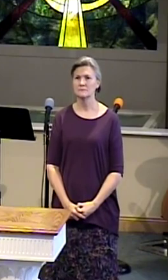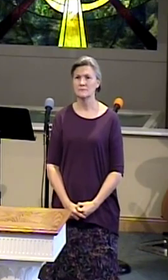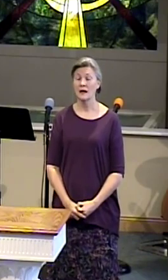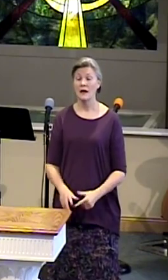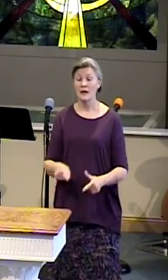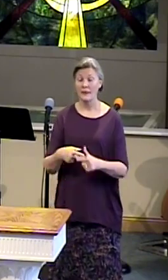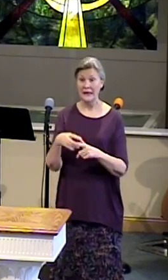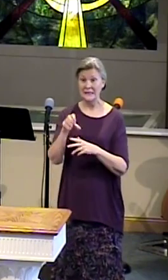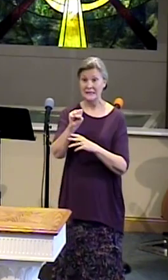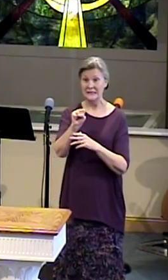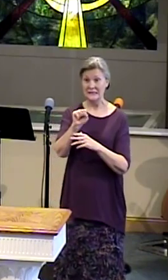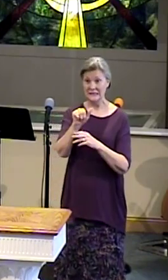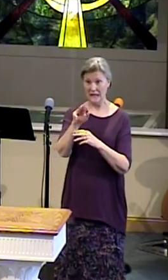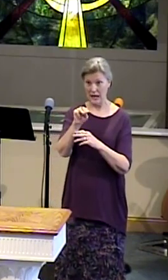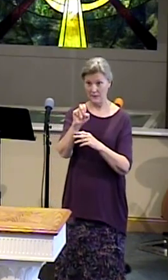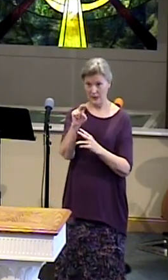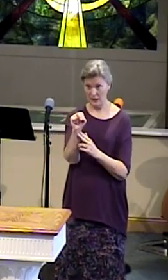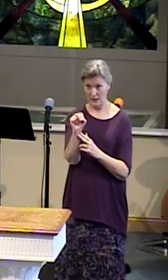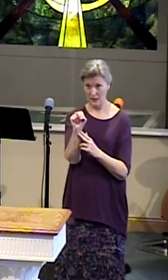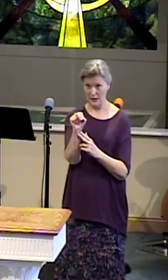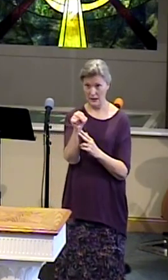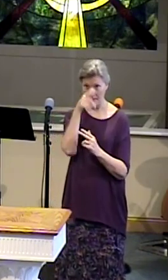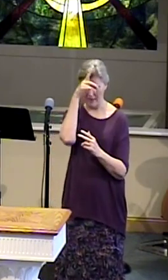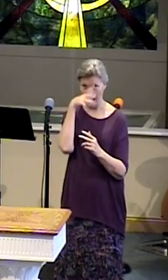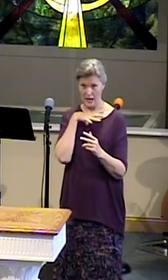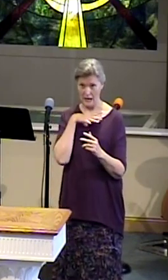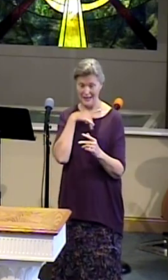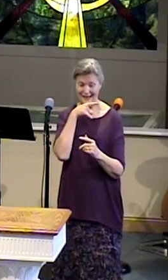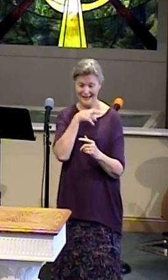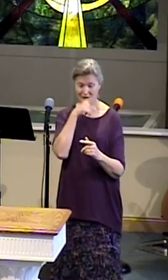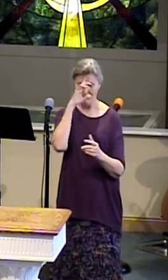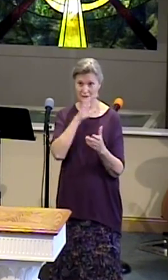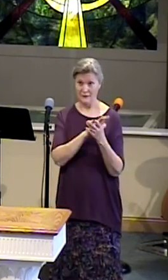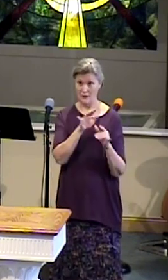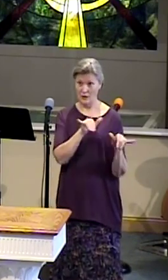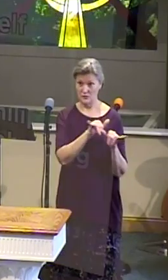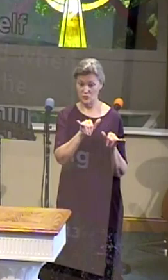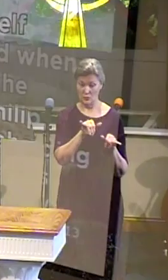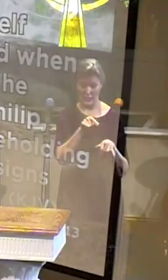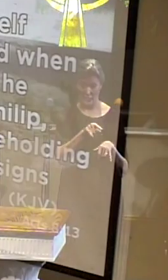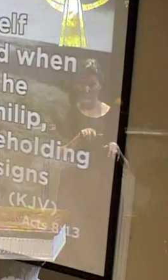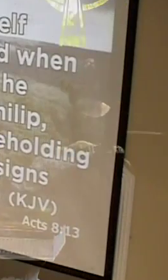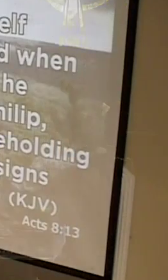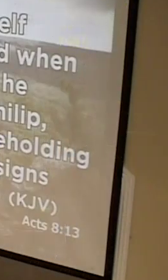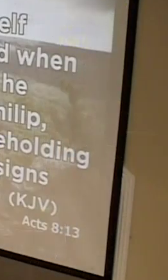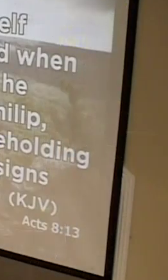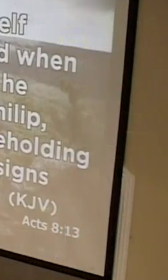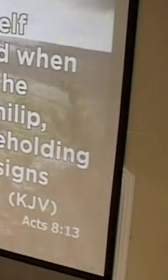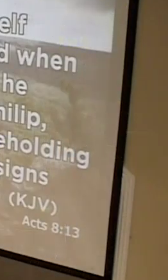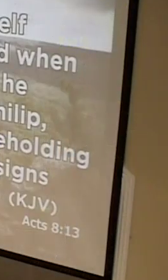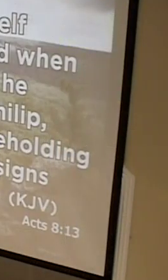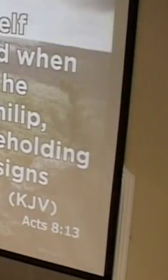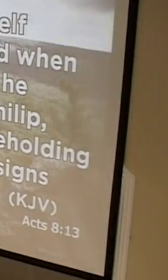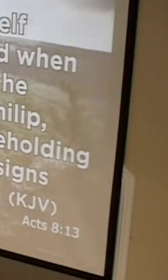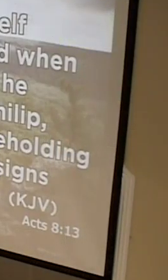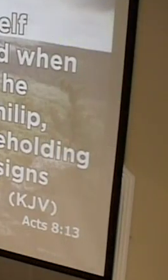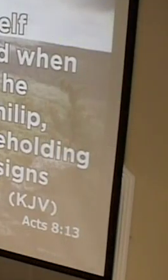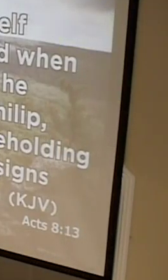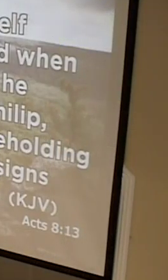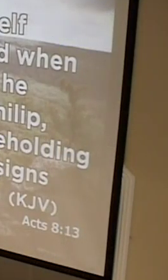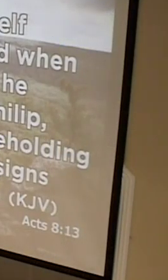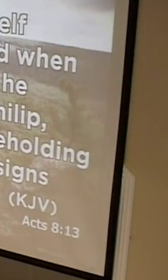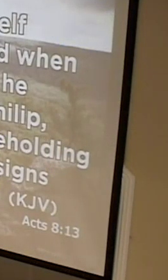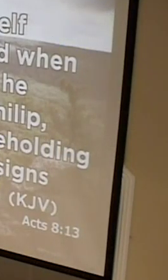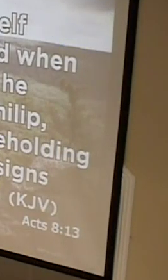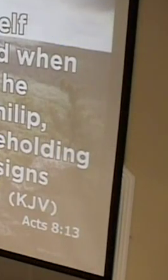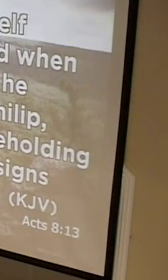Then Simon himself believed also, and when he was baptized, now Simon believed, but when he believed, he